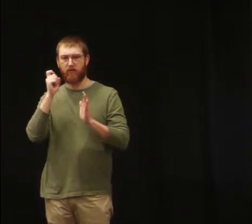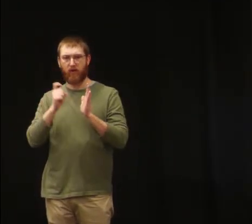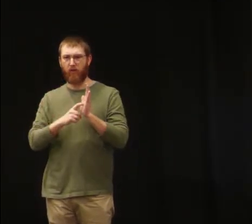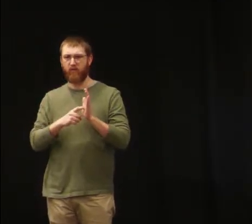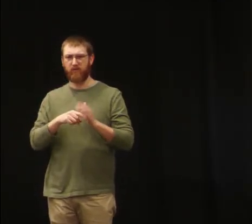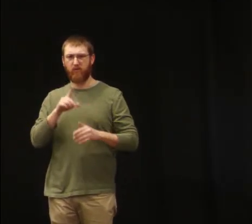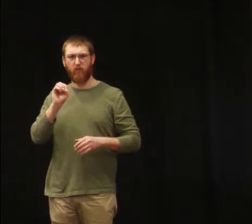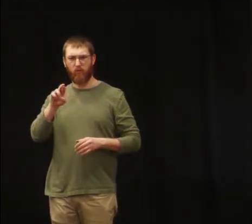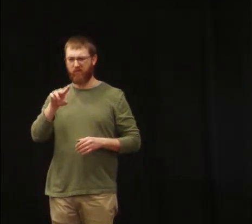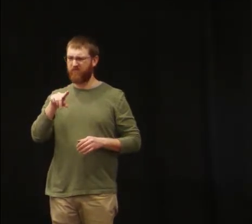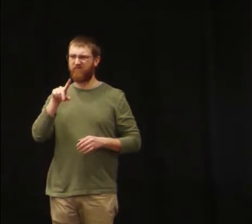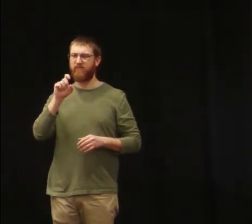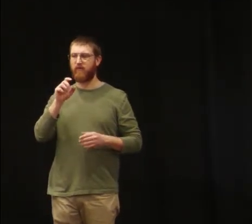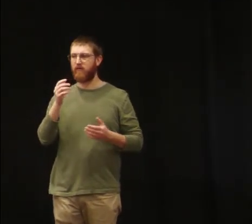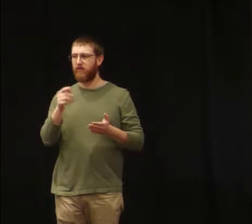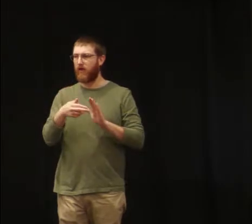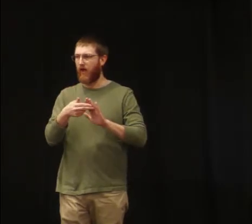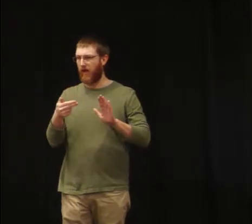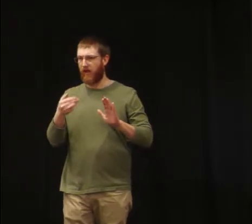anything that you want to remember for later.